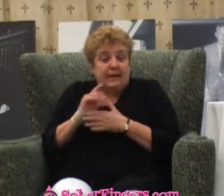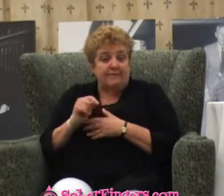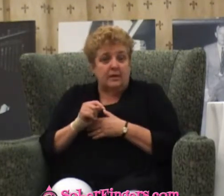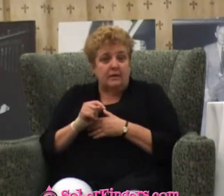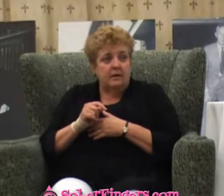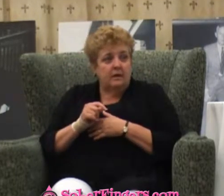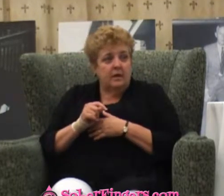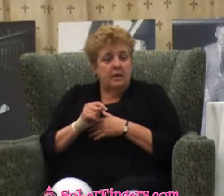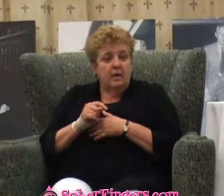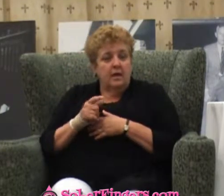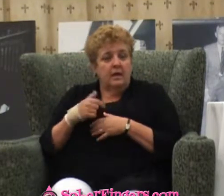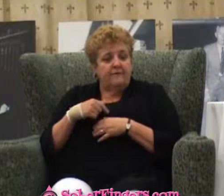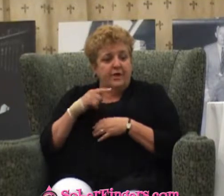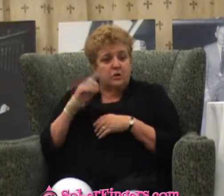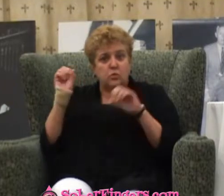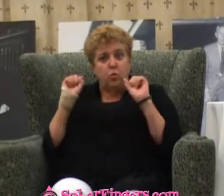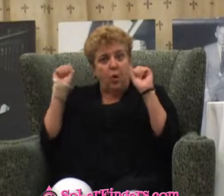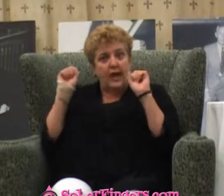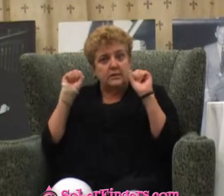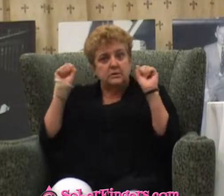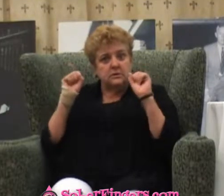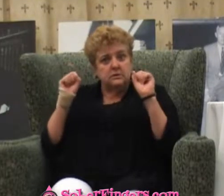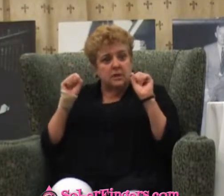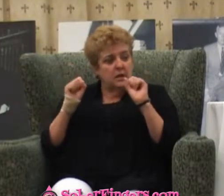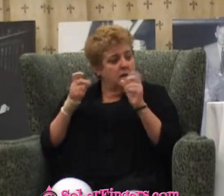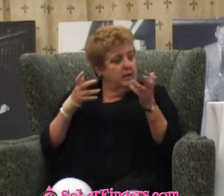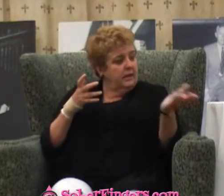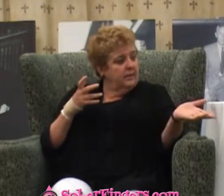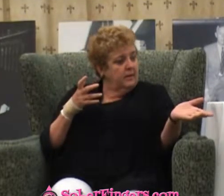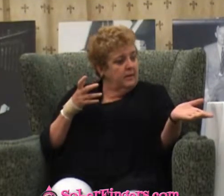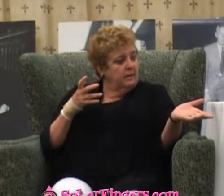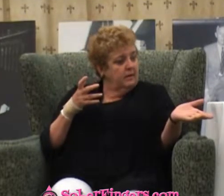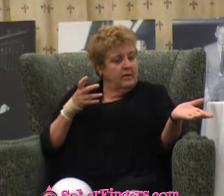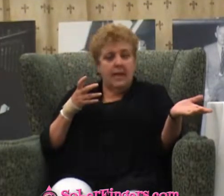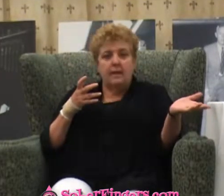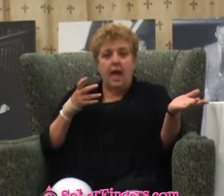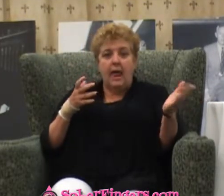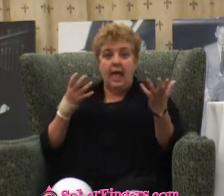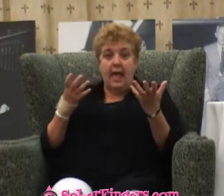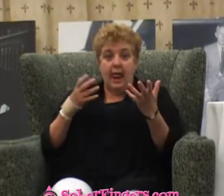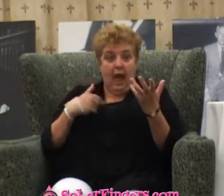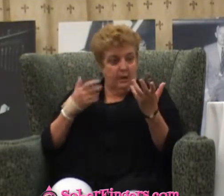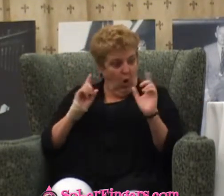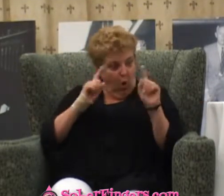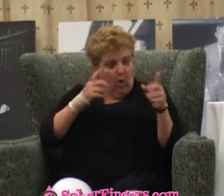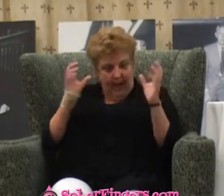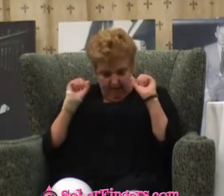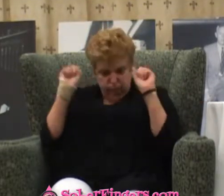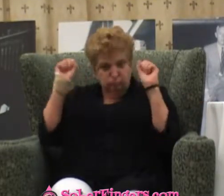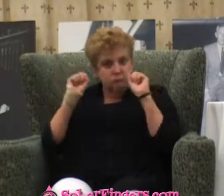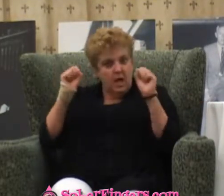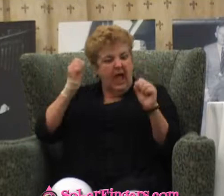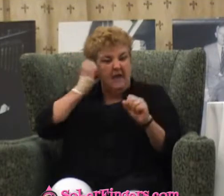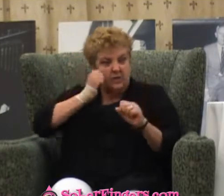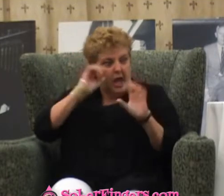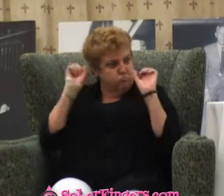lift weights every day, am I going to get strong? Doesn't matter how I feel about it. What I think. And